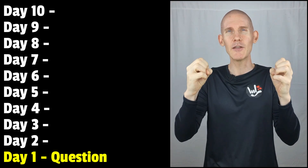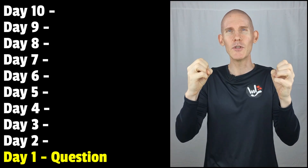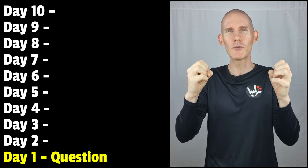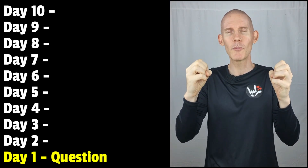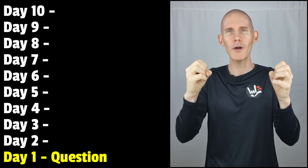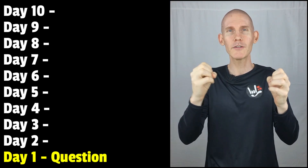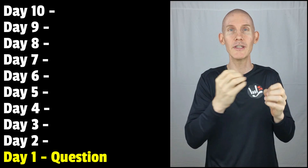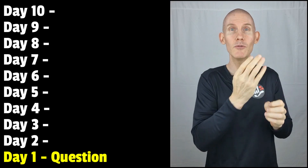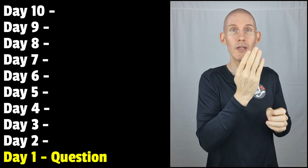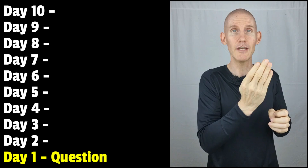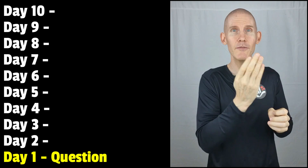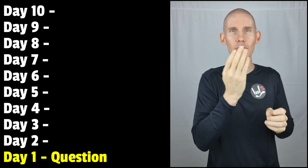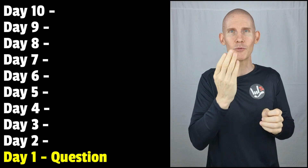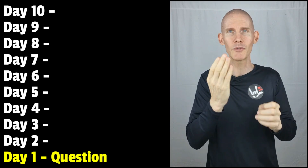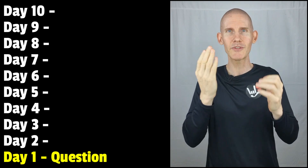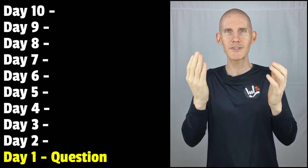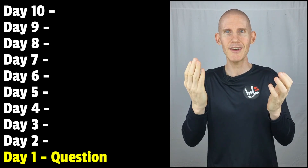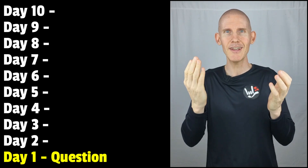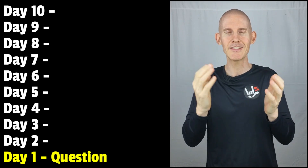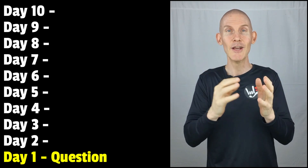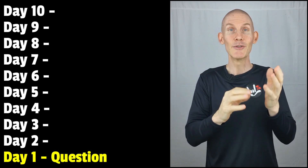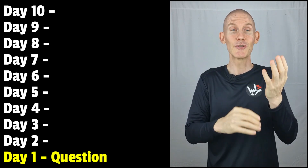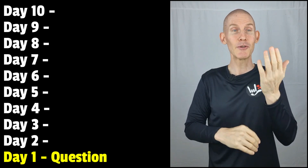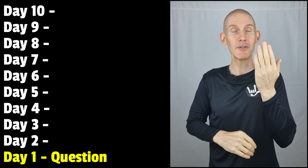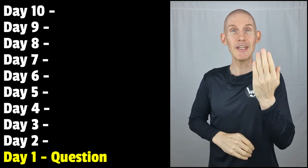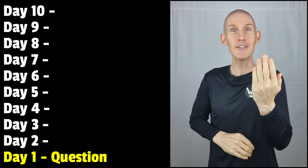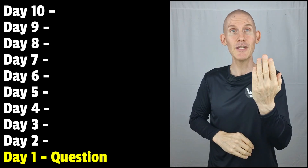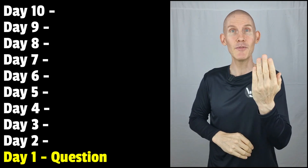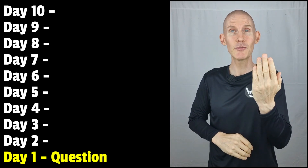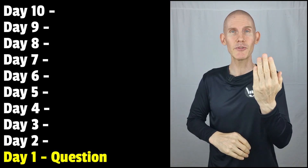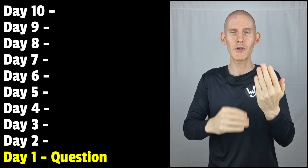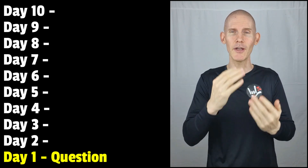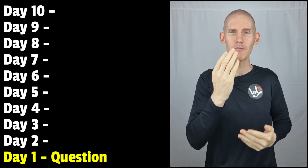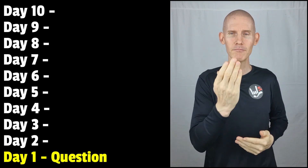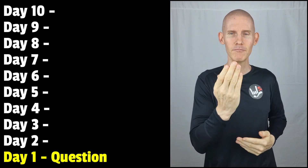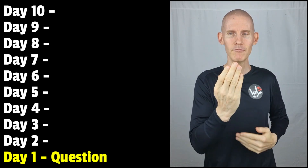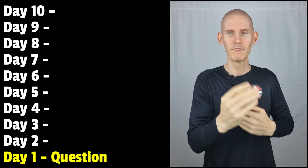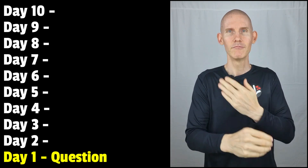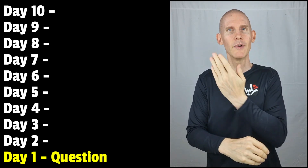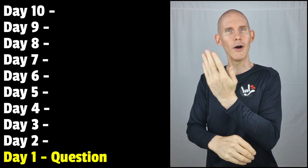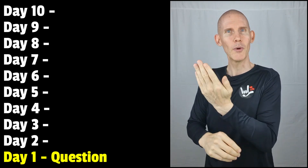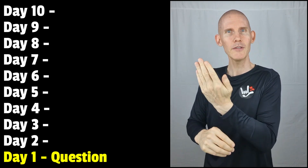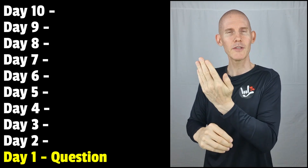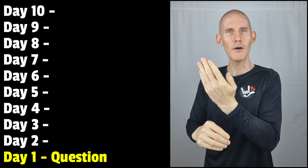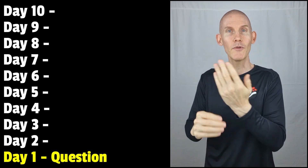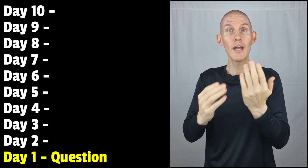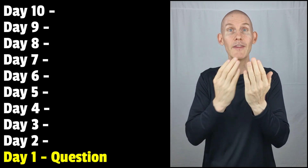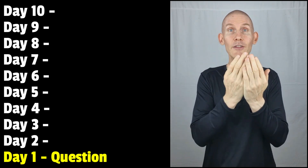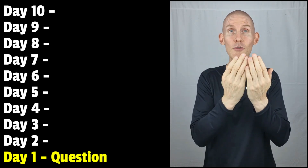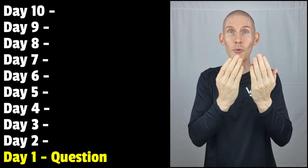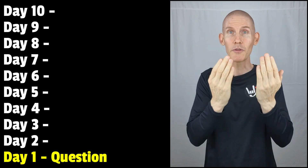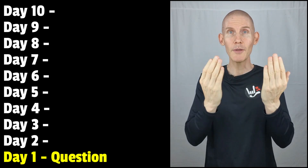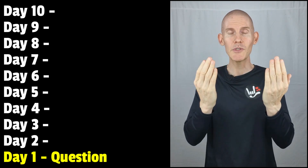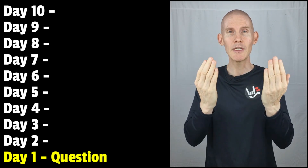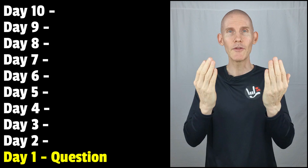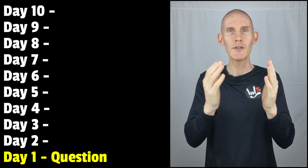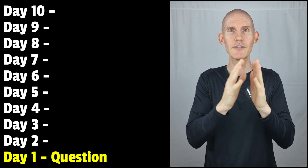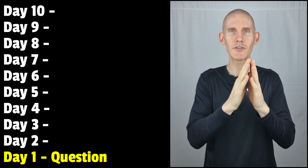individual parts, into individual signs. So you're going to learn each individual sign all by itself, and then you put them together and